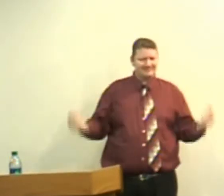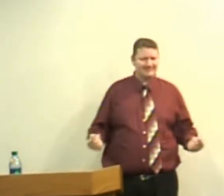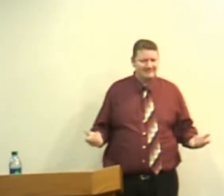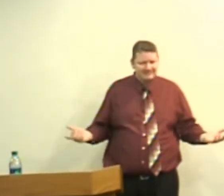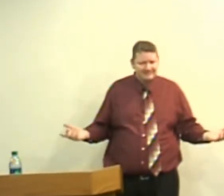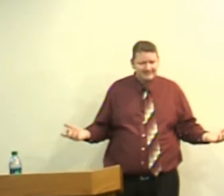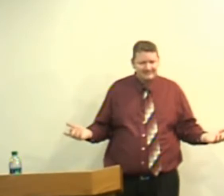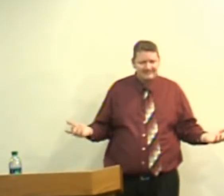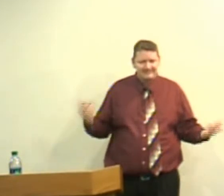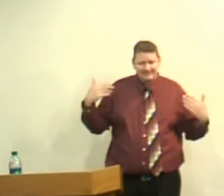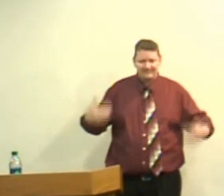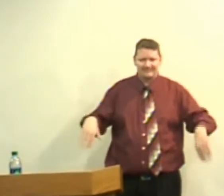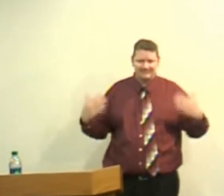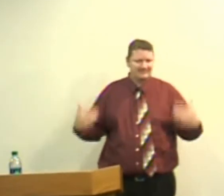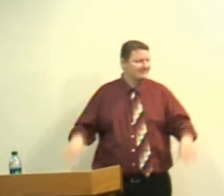His love covered our sins.